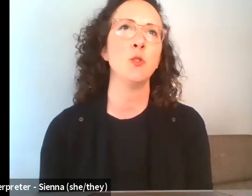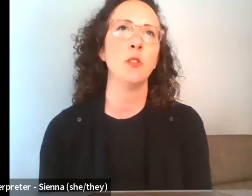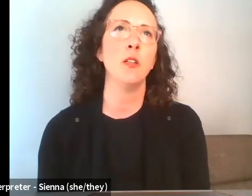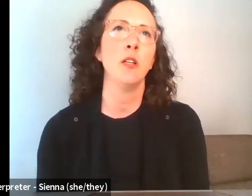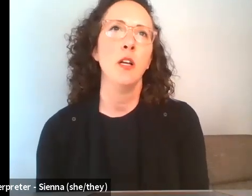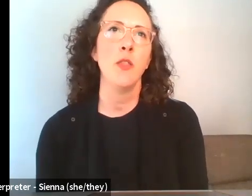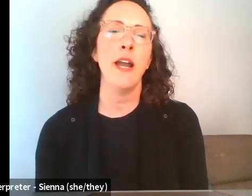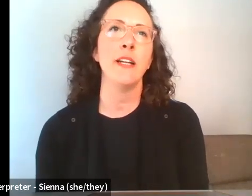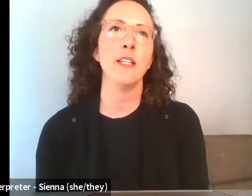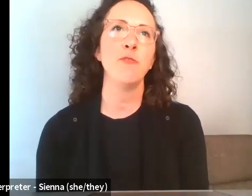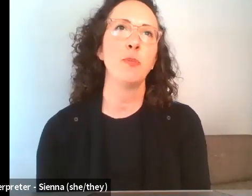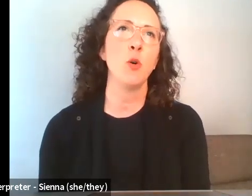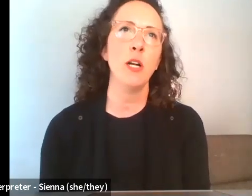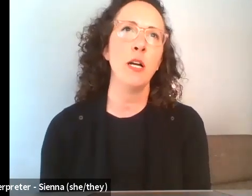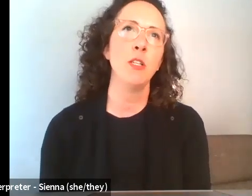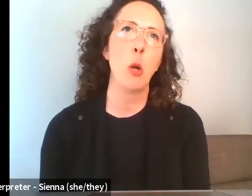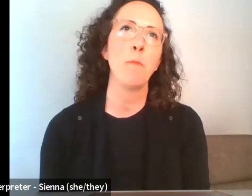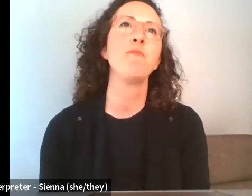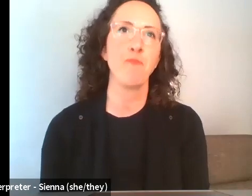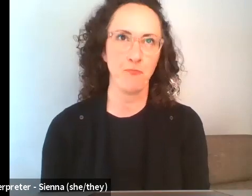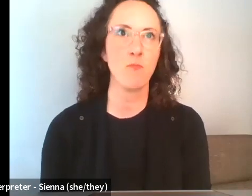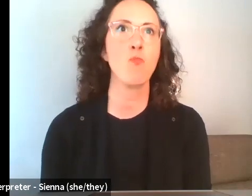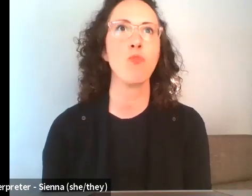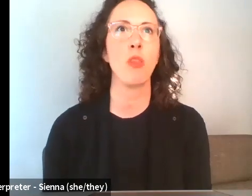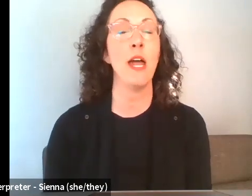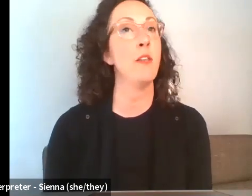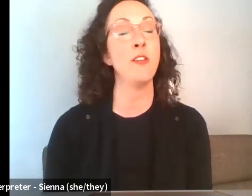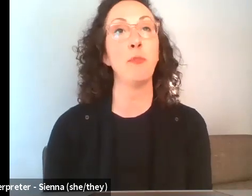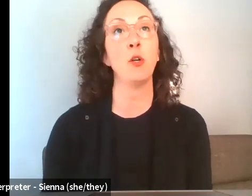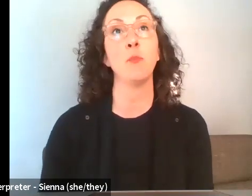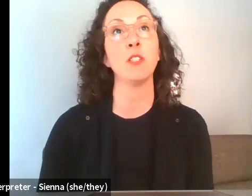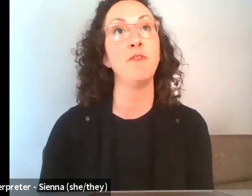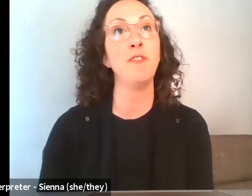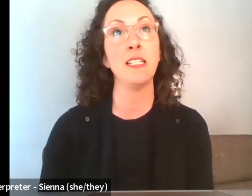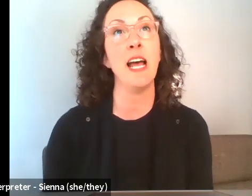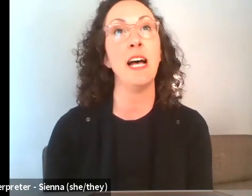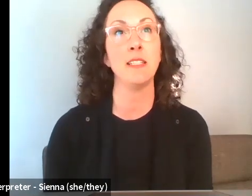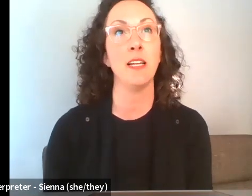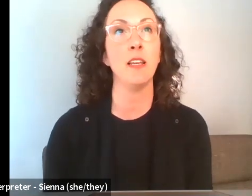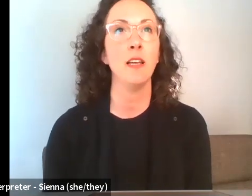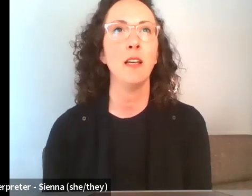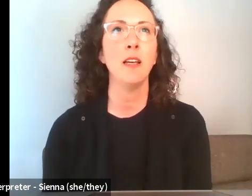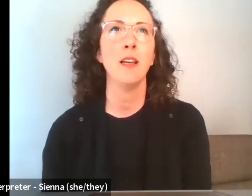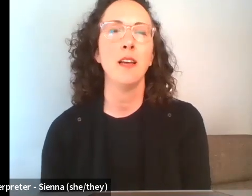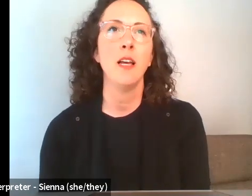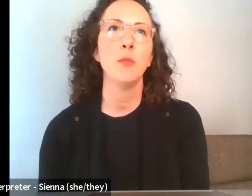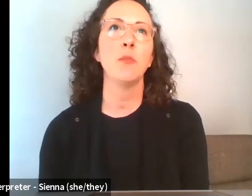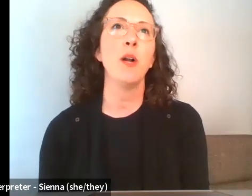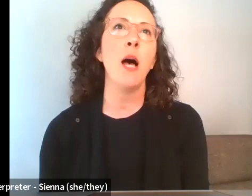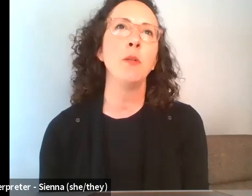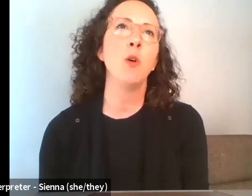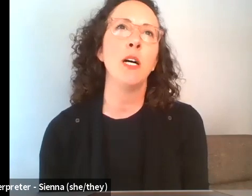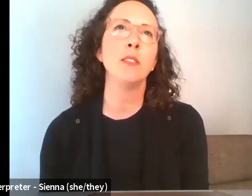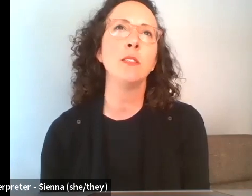mainstream school that had a deaf program. And the deaf program was fantastic.